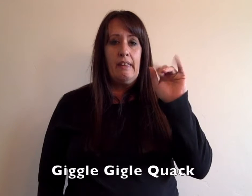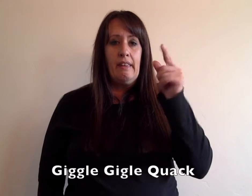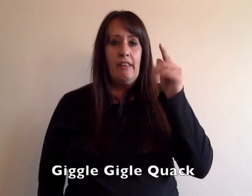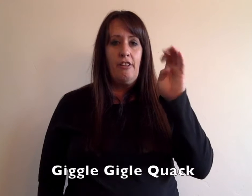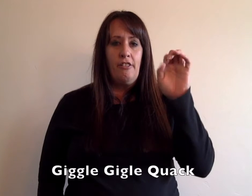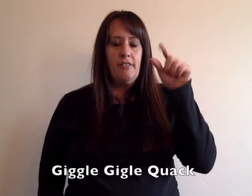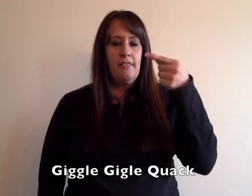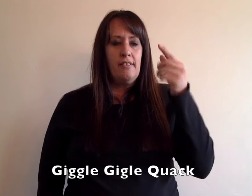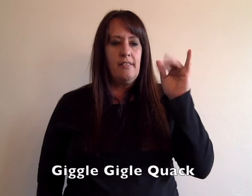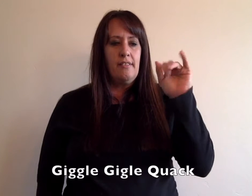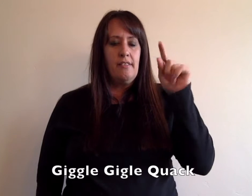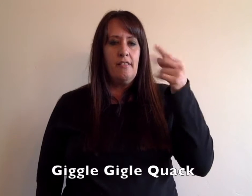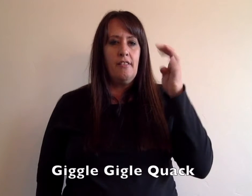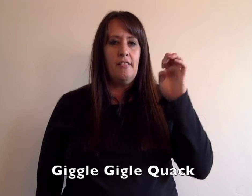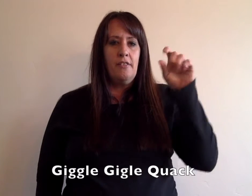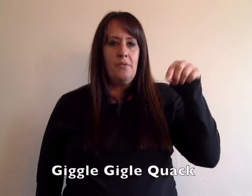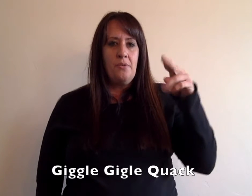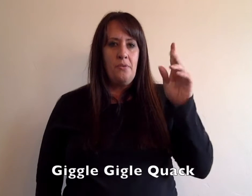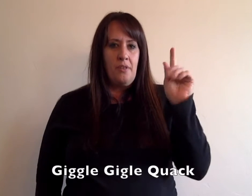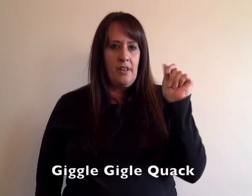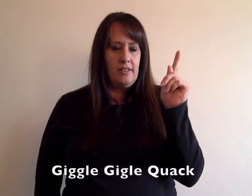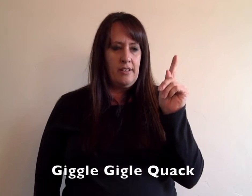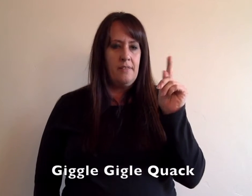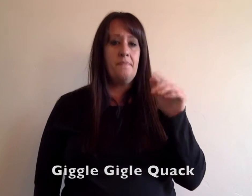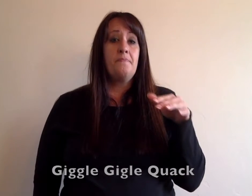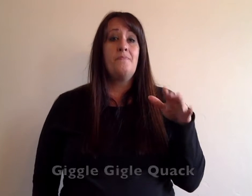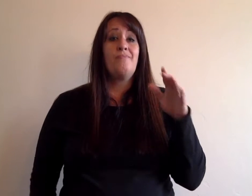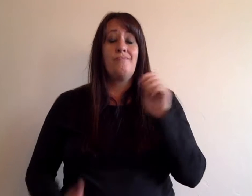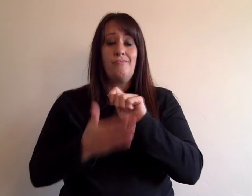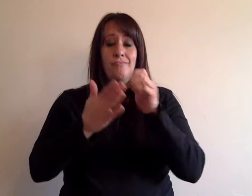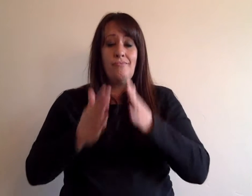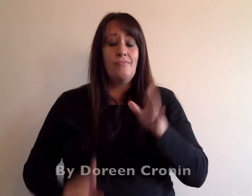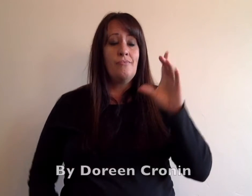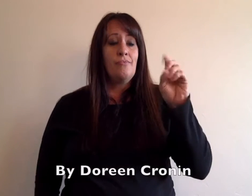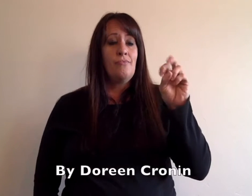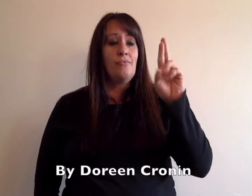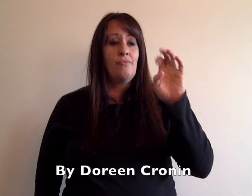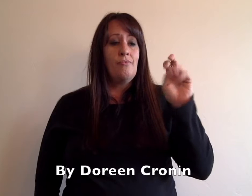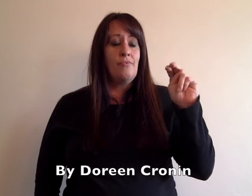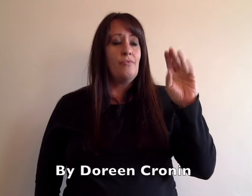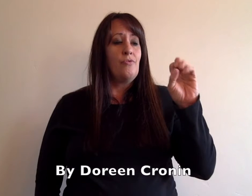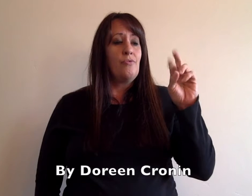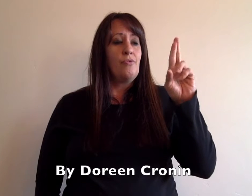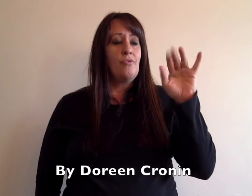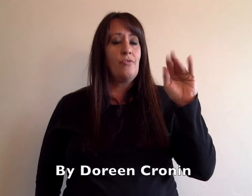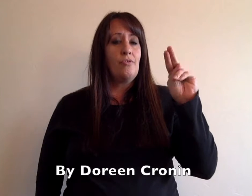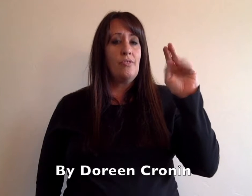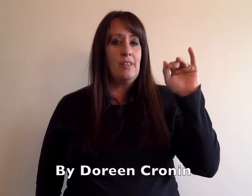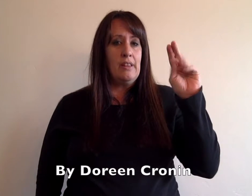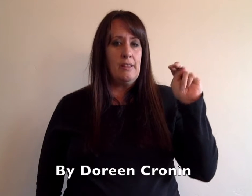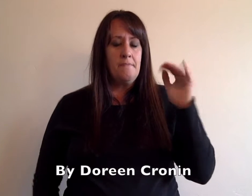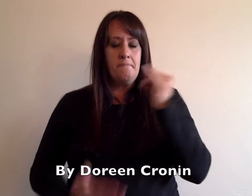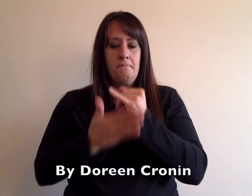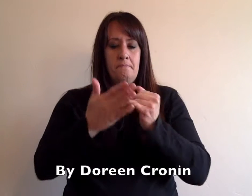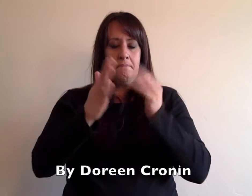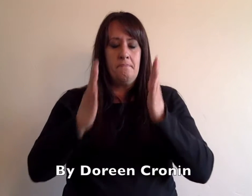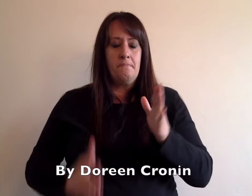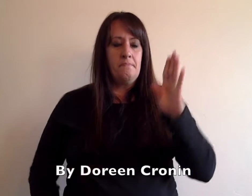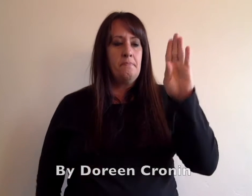Giggle Giggle Quack by Doreen Cronin Pictures